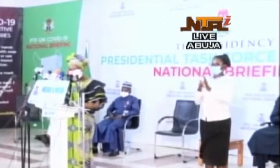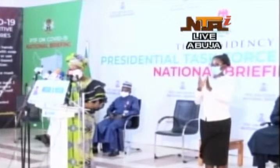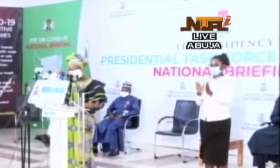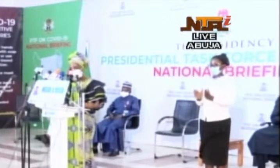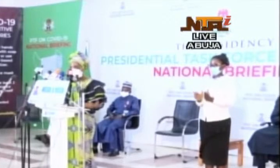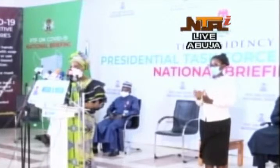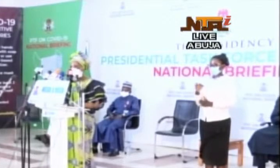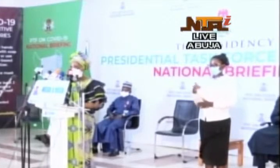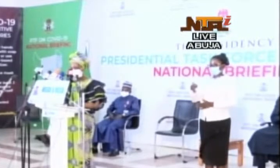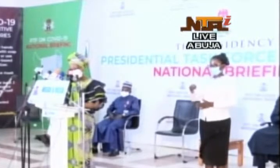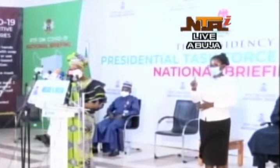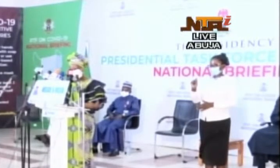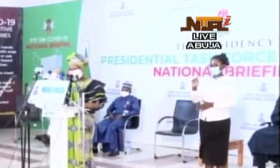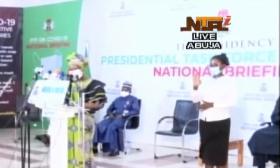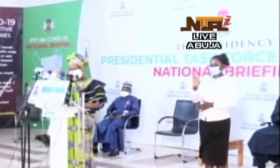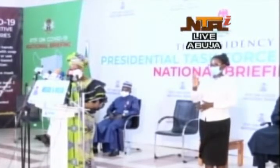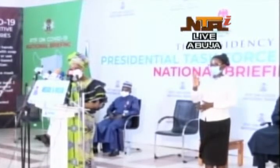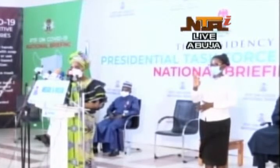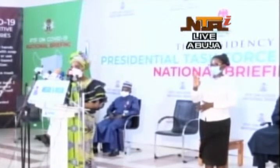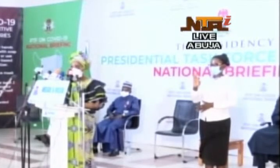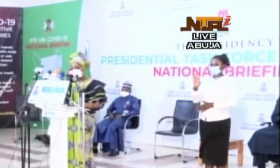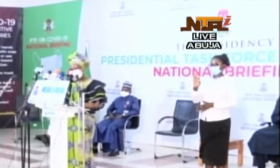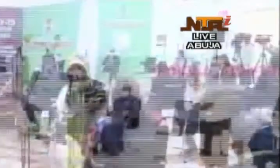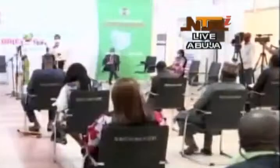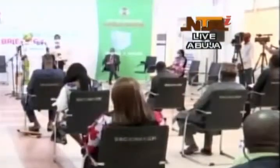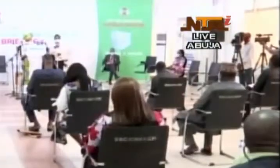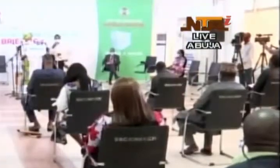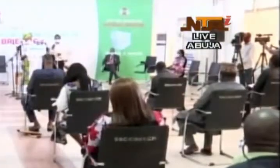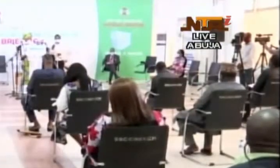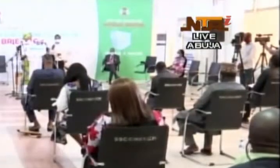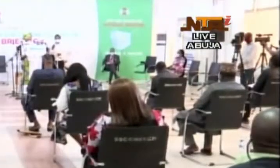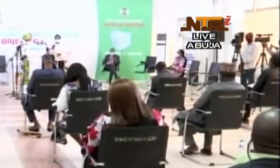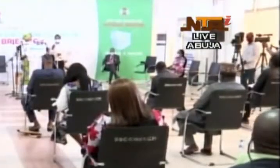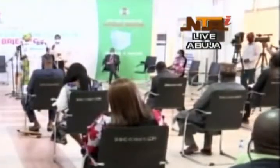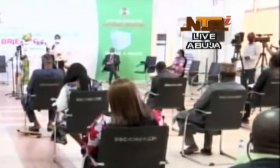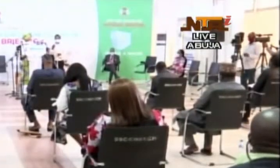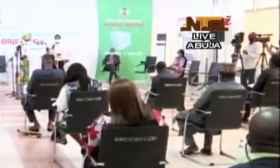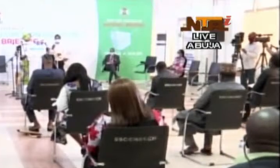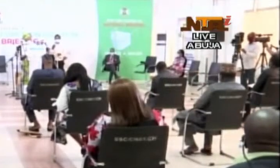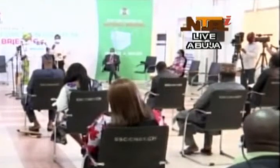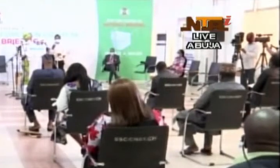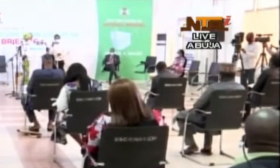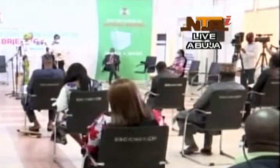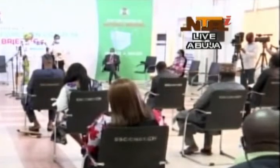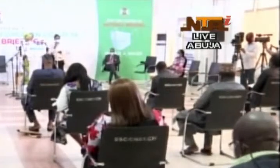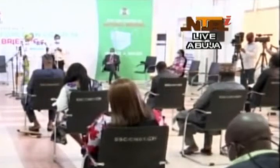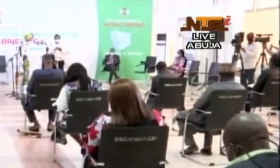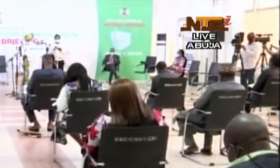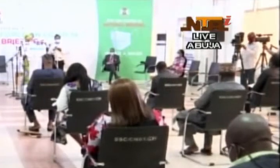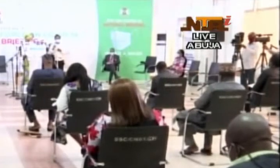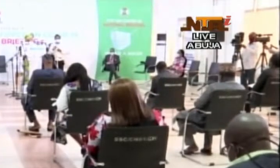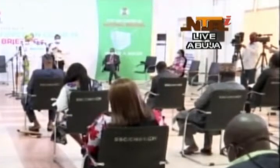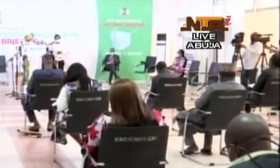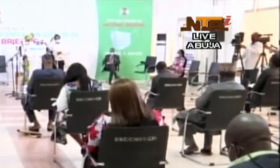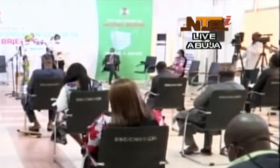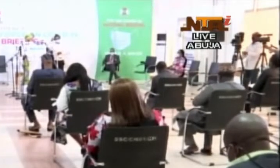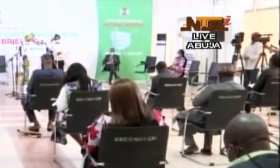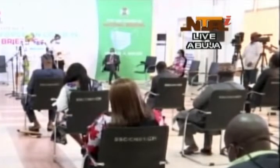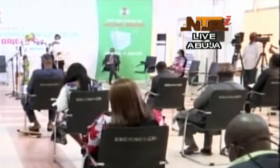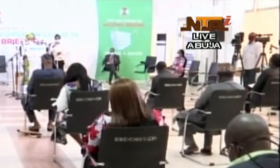chairman of PTF and the secretary to the government of the Federation,